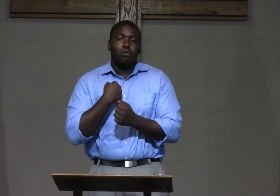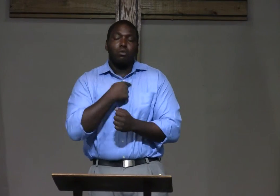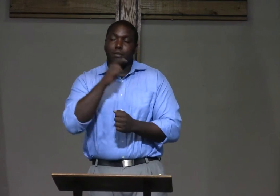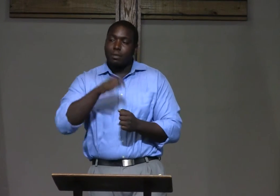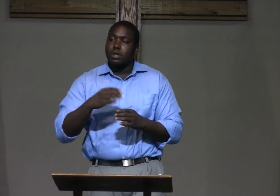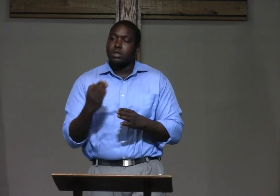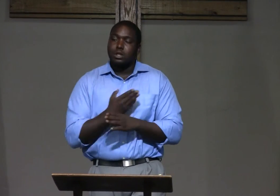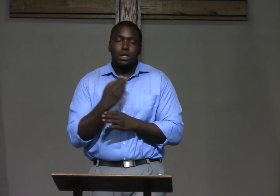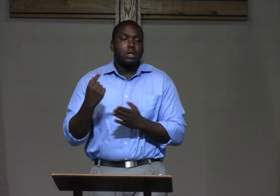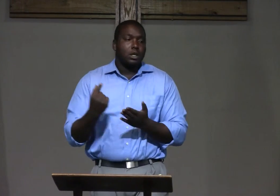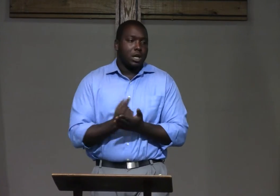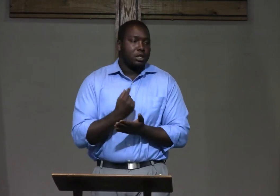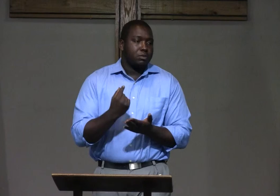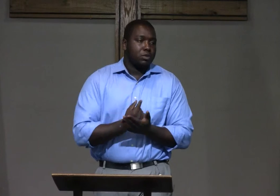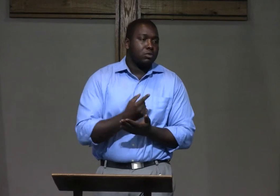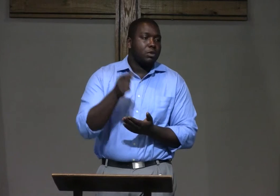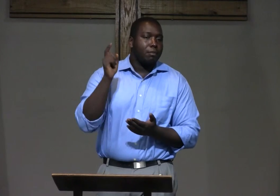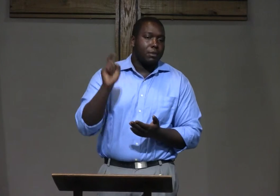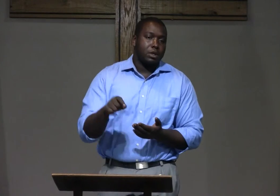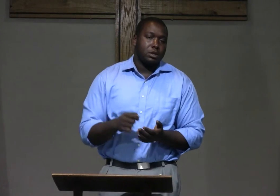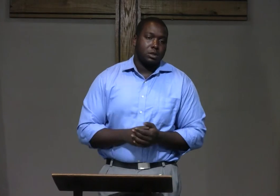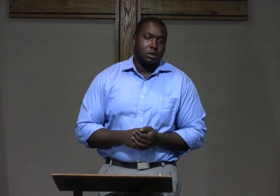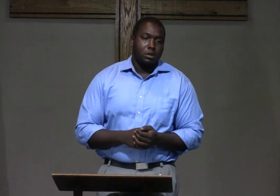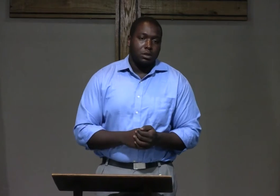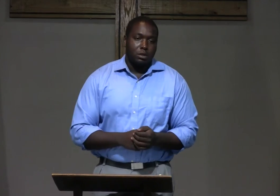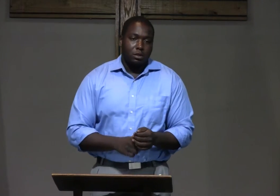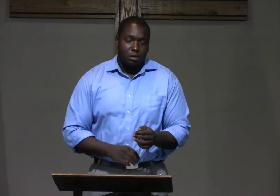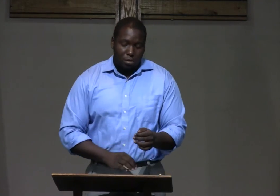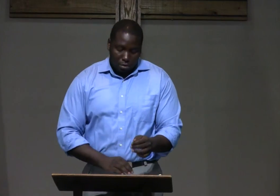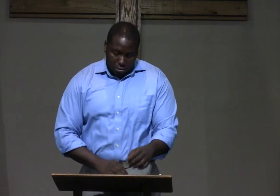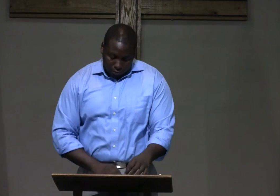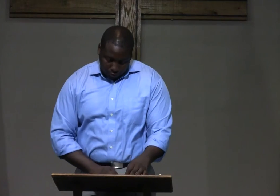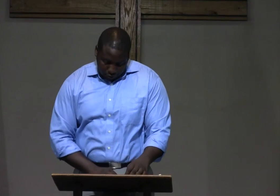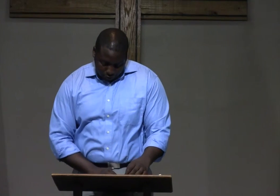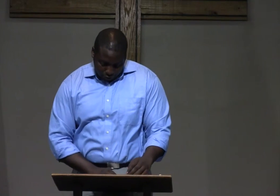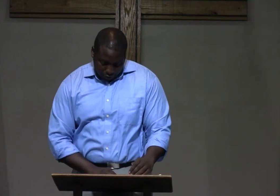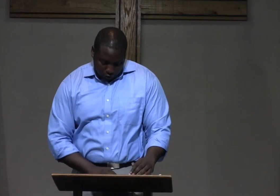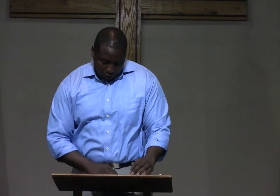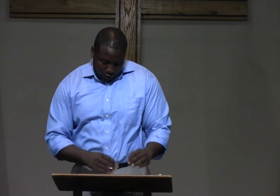you don't truly love God, because if we truly love God, then we will follow his commandments.